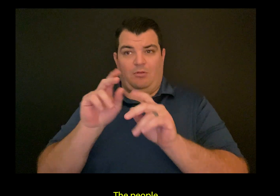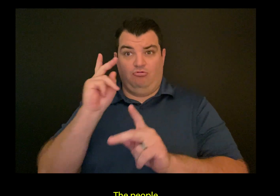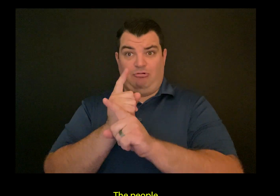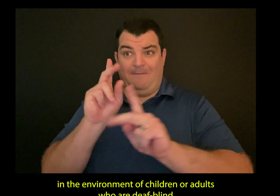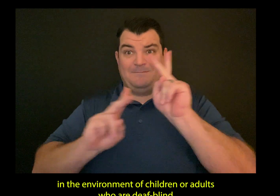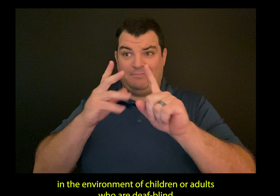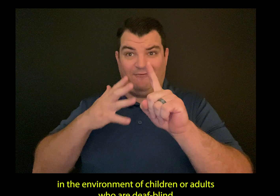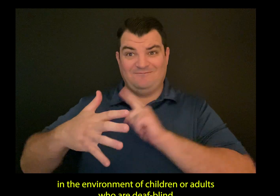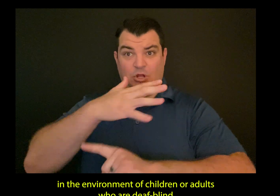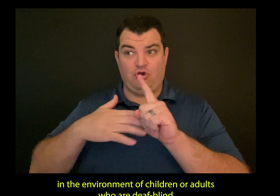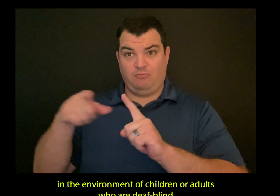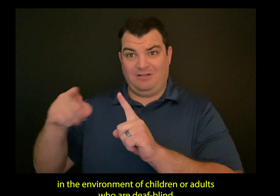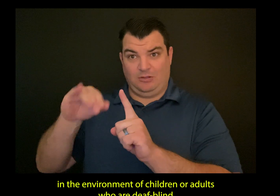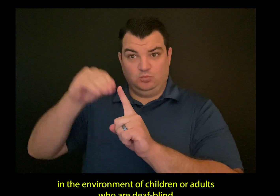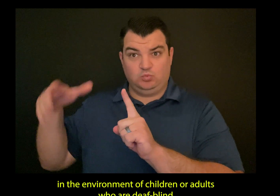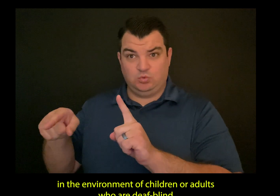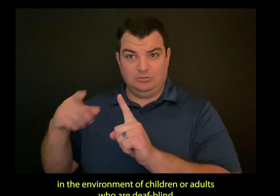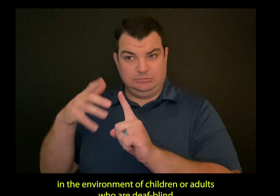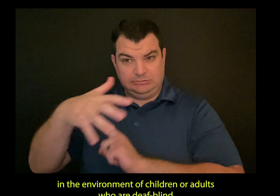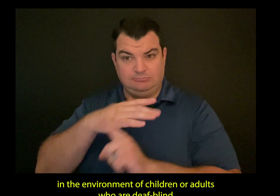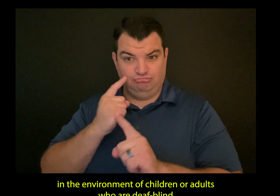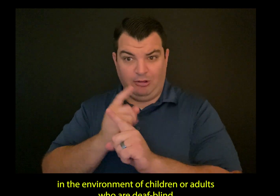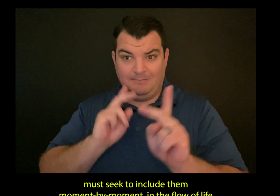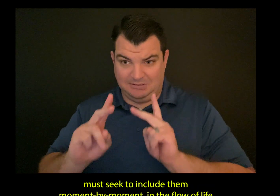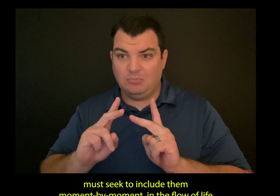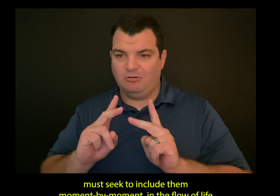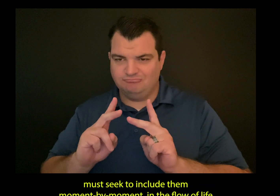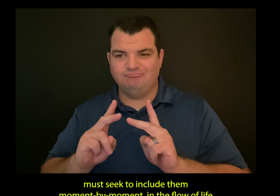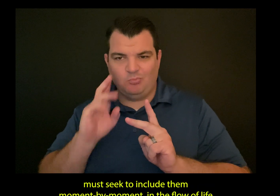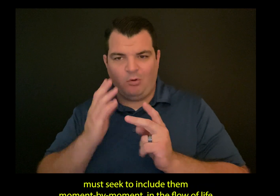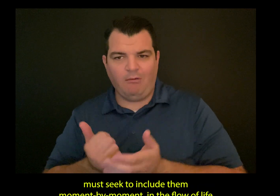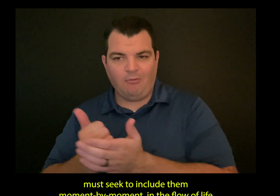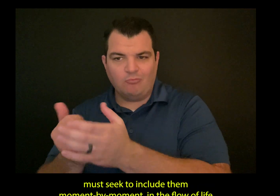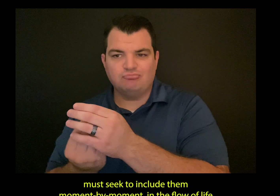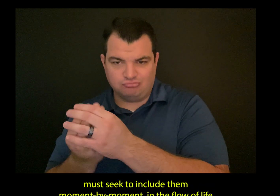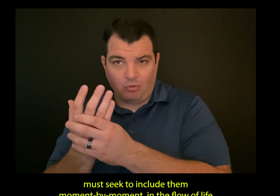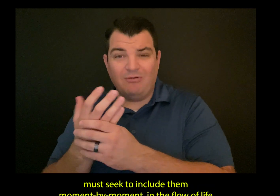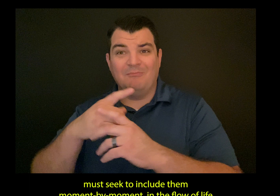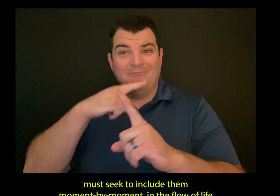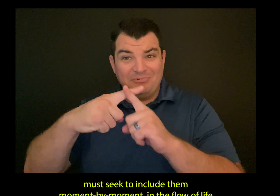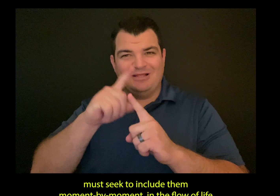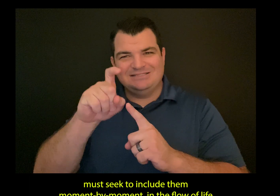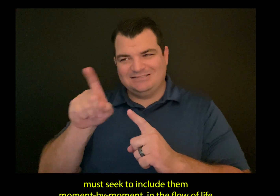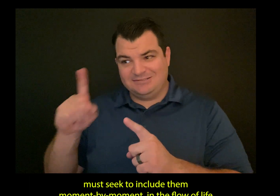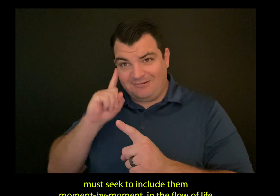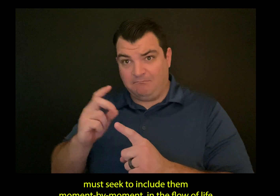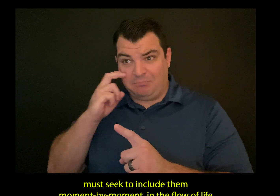The people in the environment of children or adults who are deafblind must seek to include them, moment by moment, in the flow of